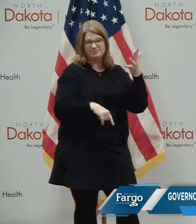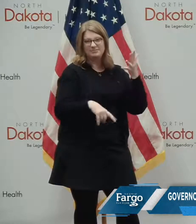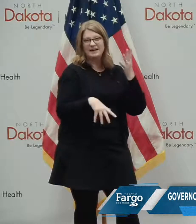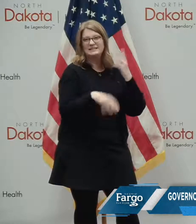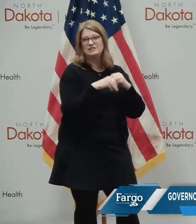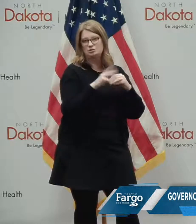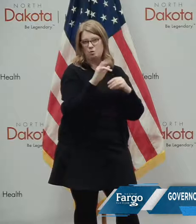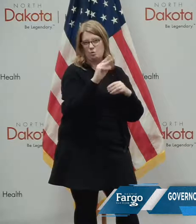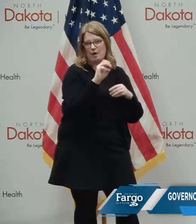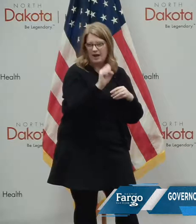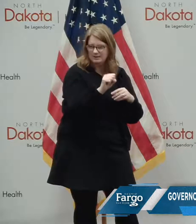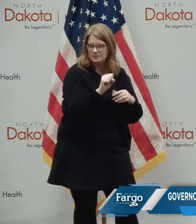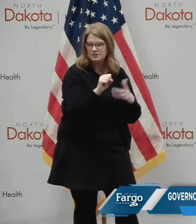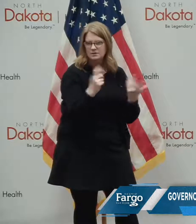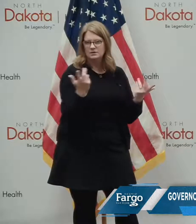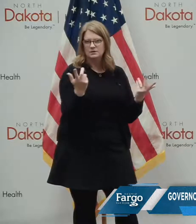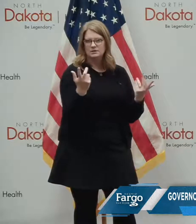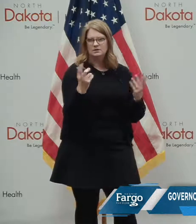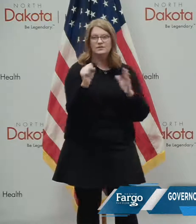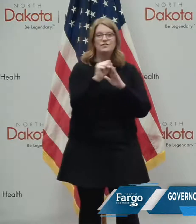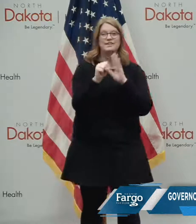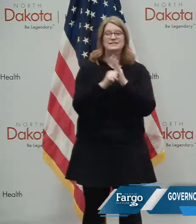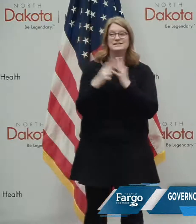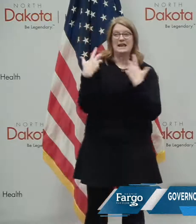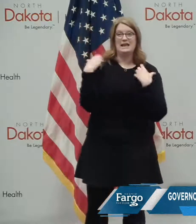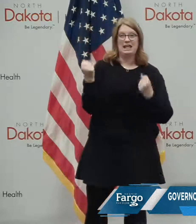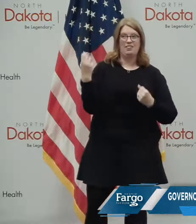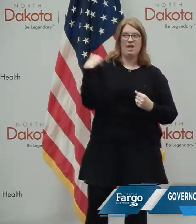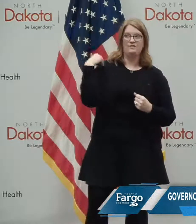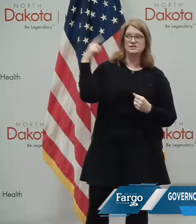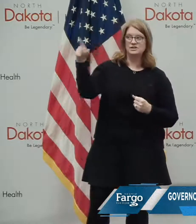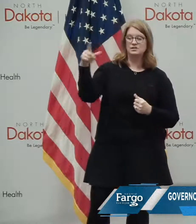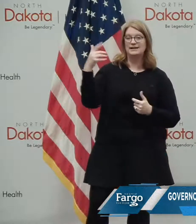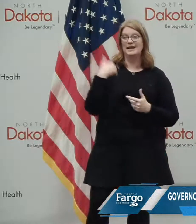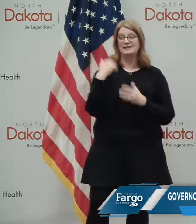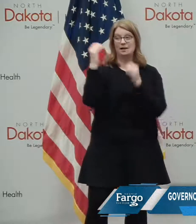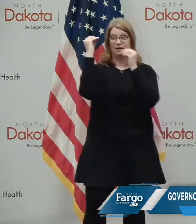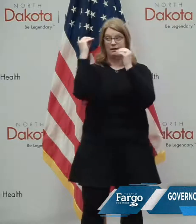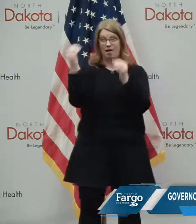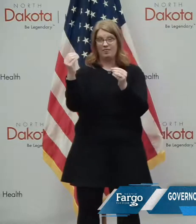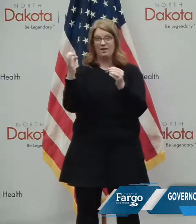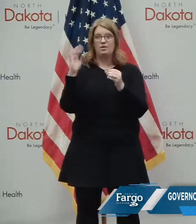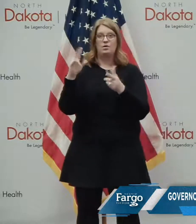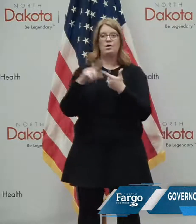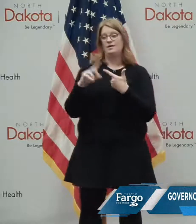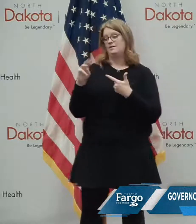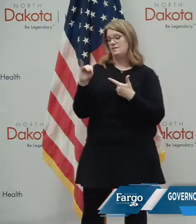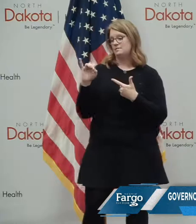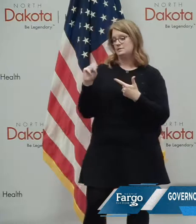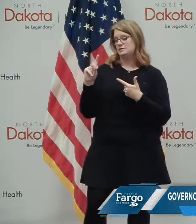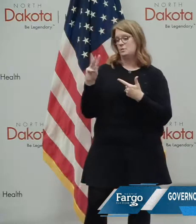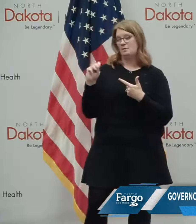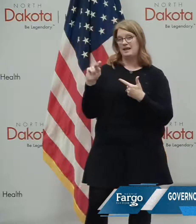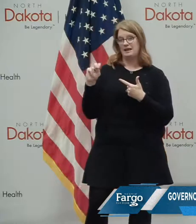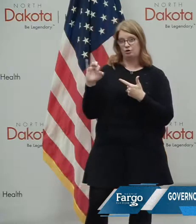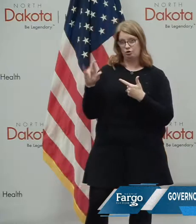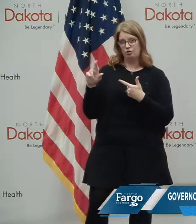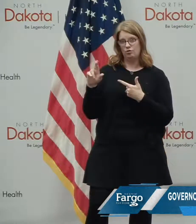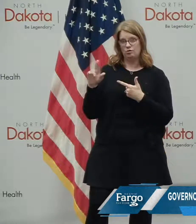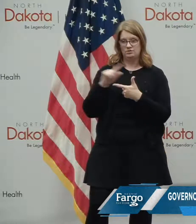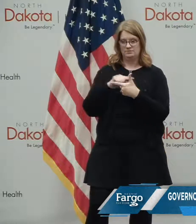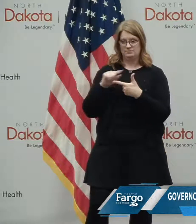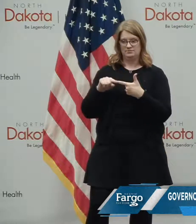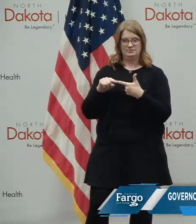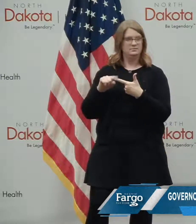drinking. There's no scale for the state health officer. He's either got nothing on enforcement or he's got a misdemeanor. And the misdemeanor in code